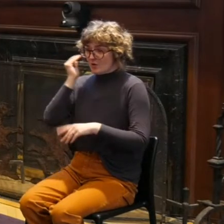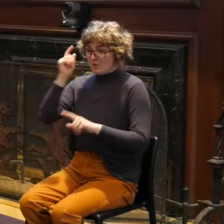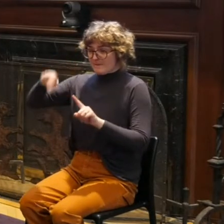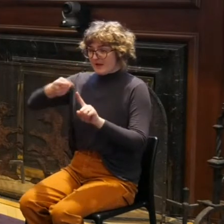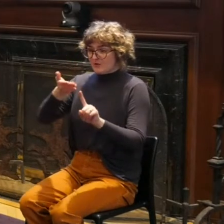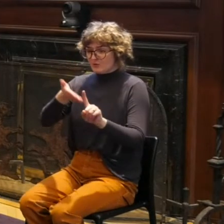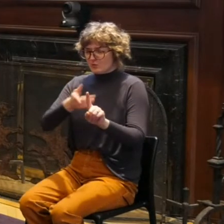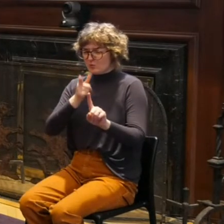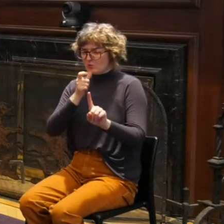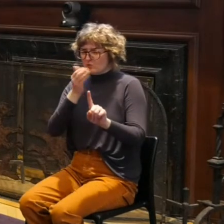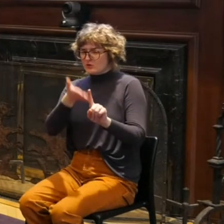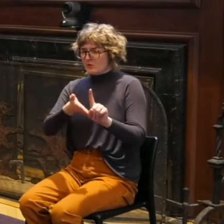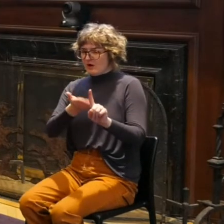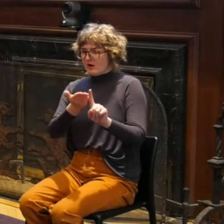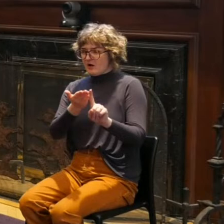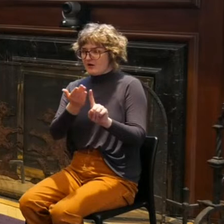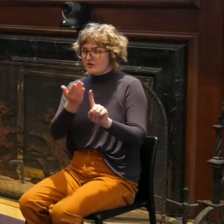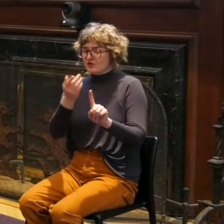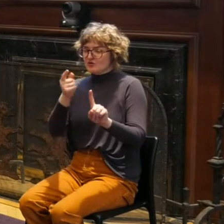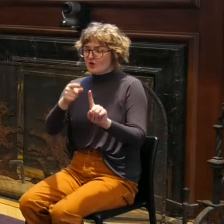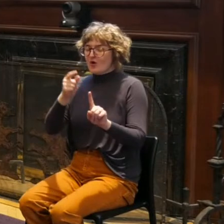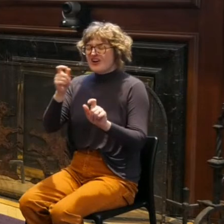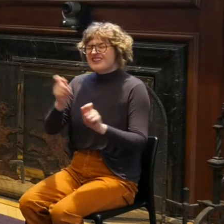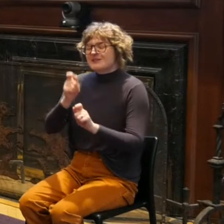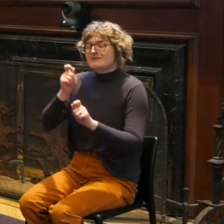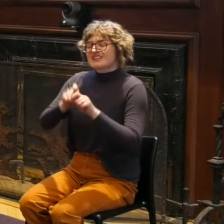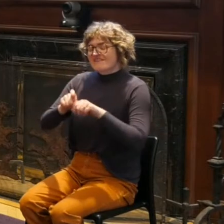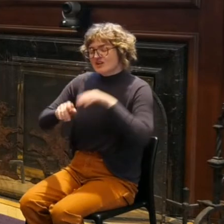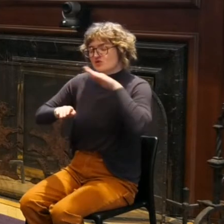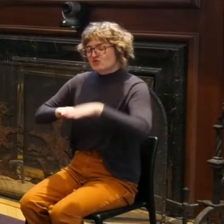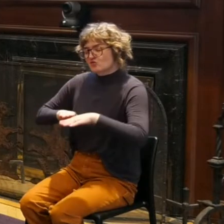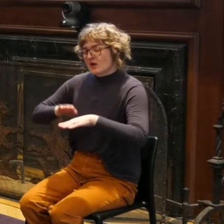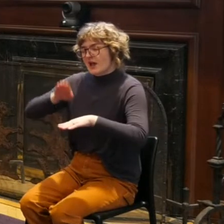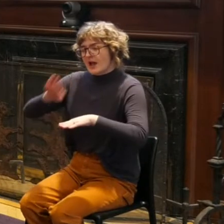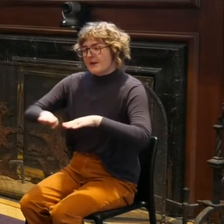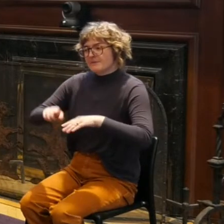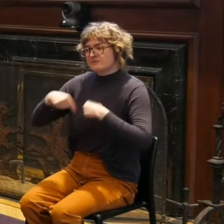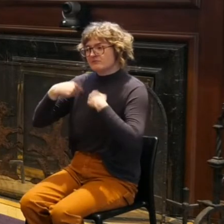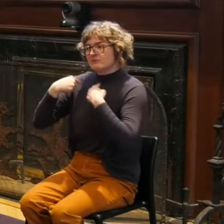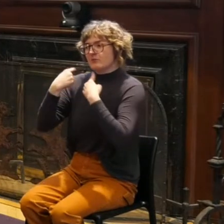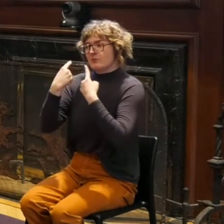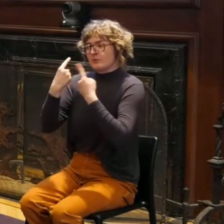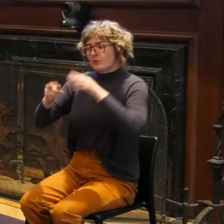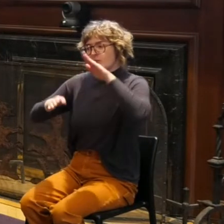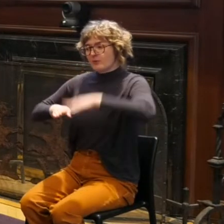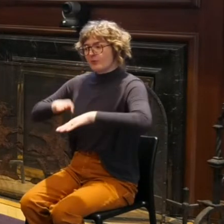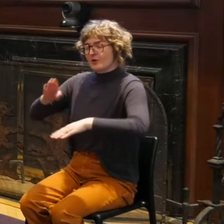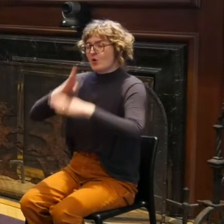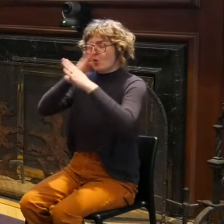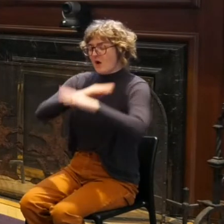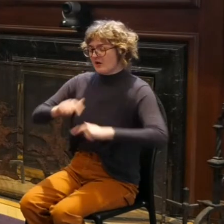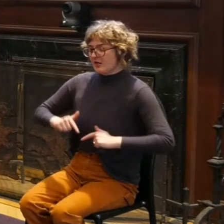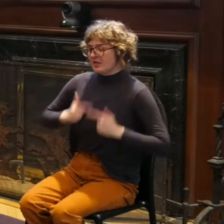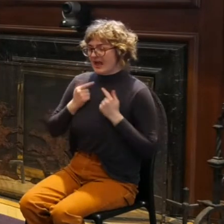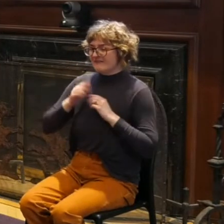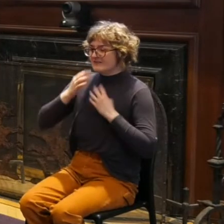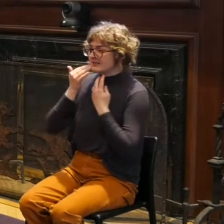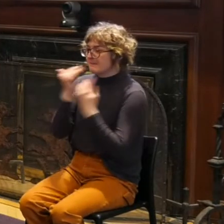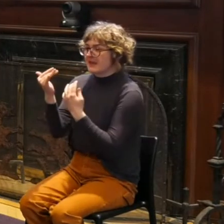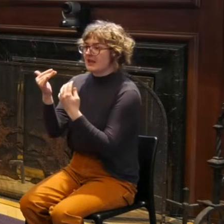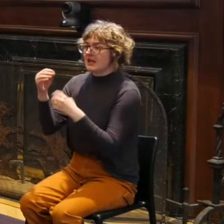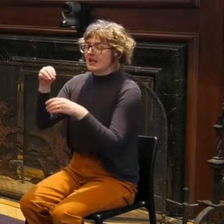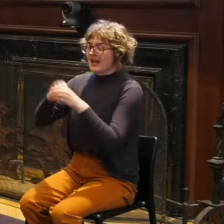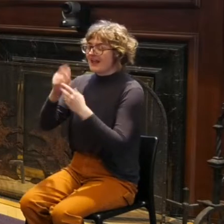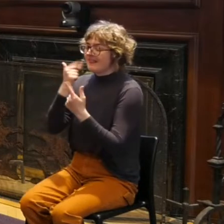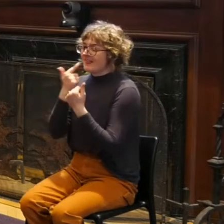you. Your deliberate steps still march. Your quiet lives speak in the